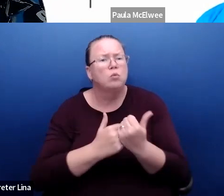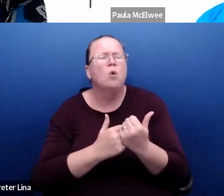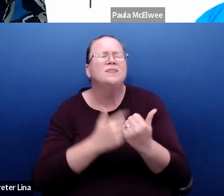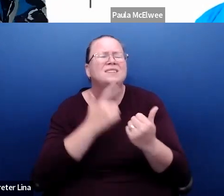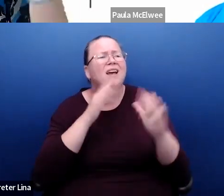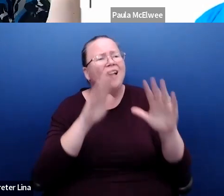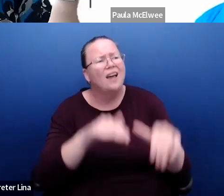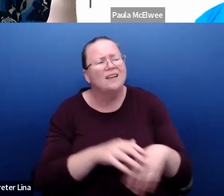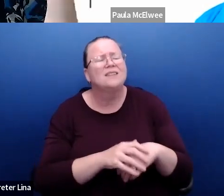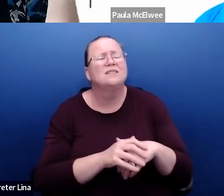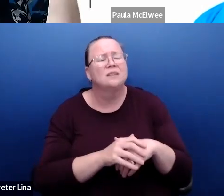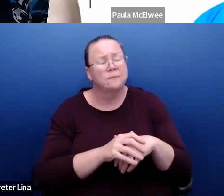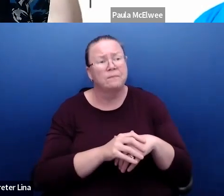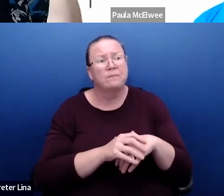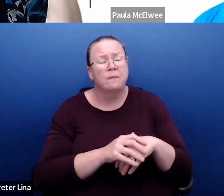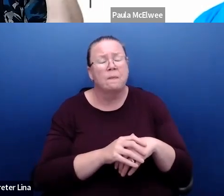hey, you know,